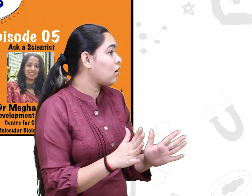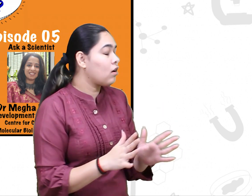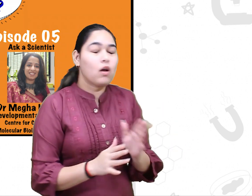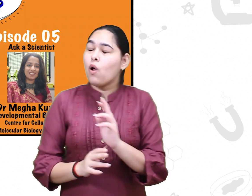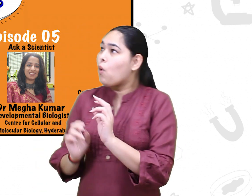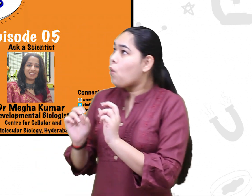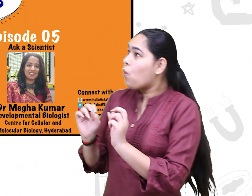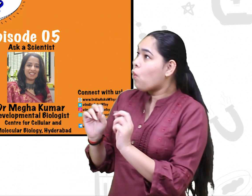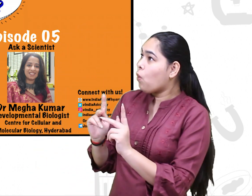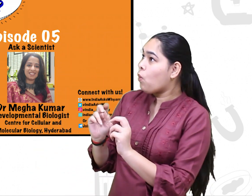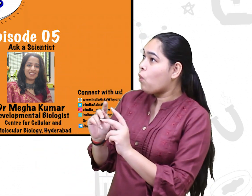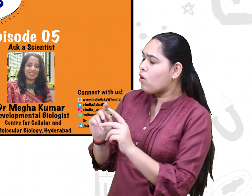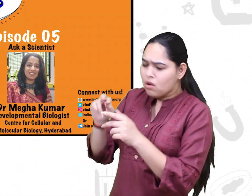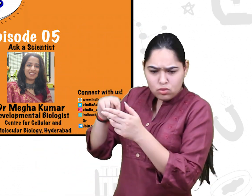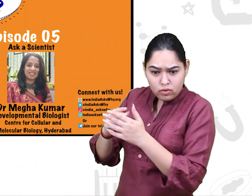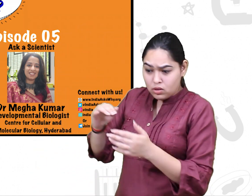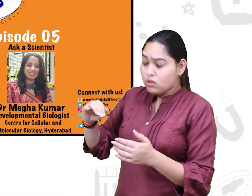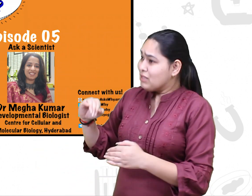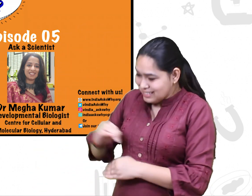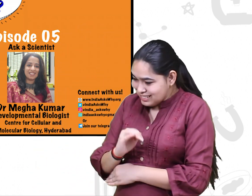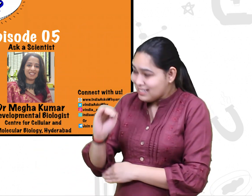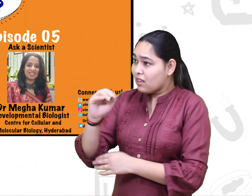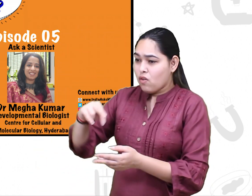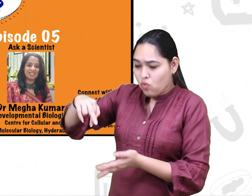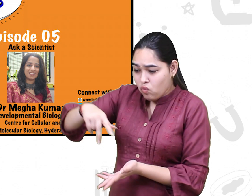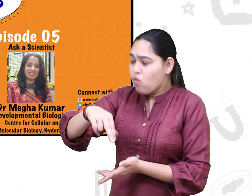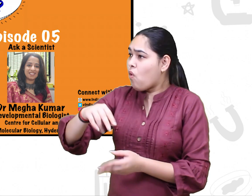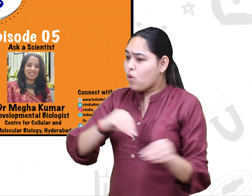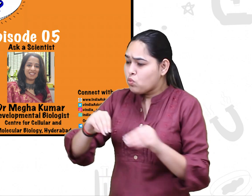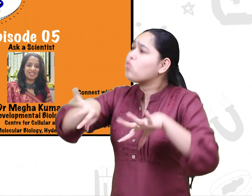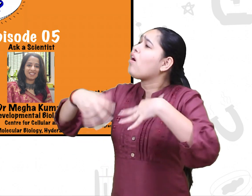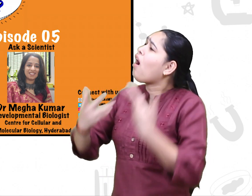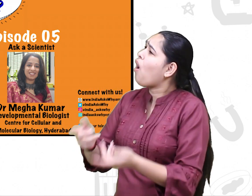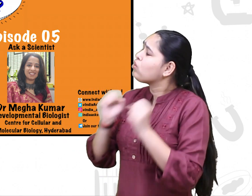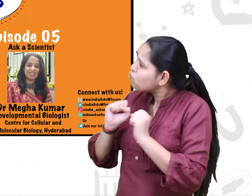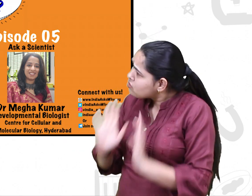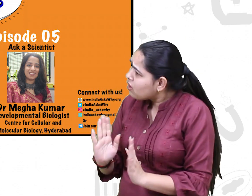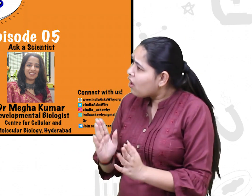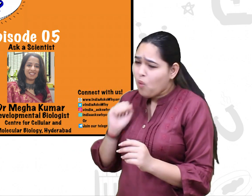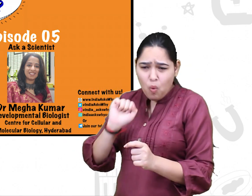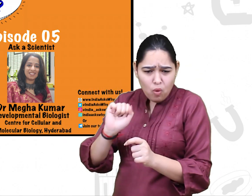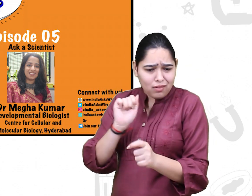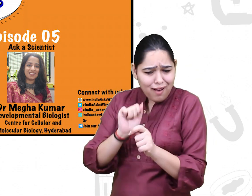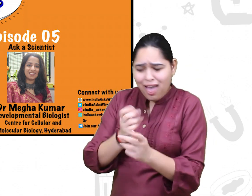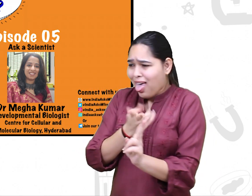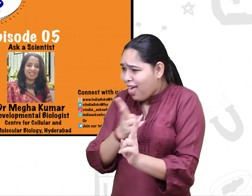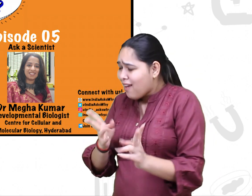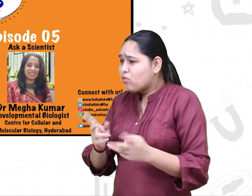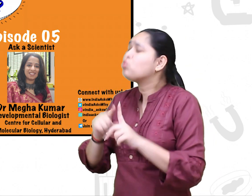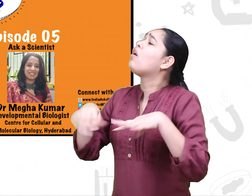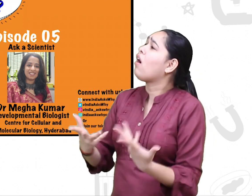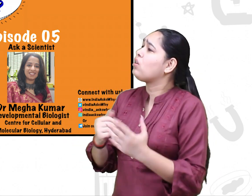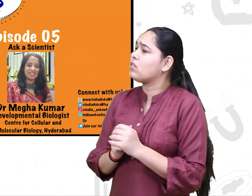were completely limbless. Whoa, but wait, how did the snake then walk